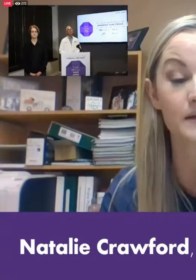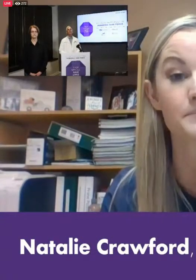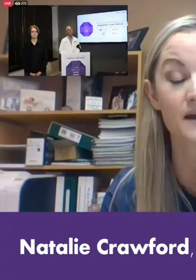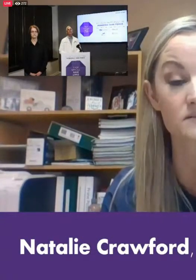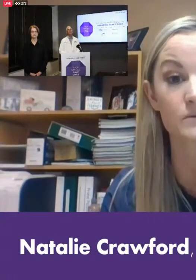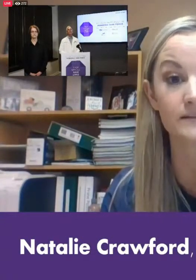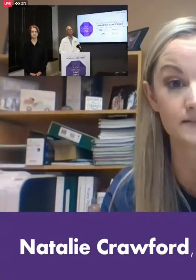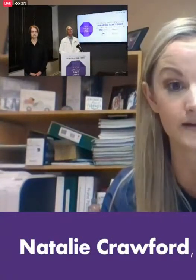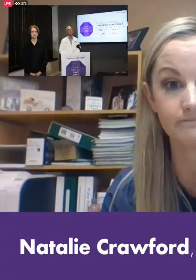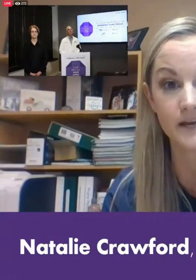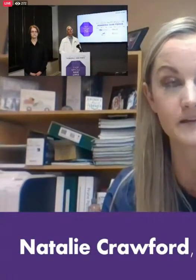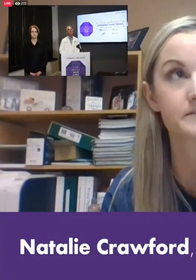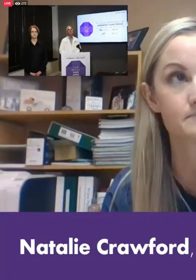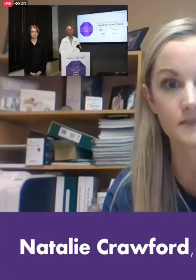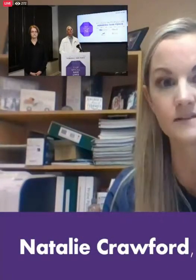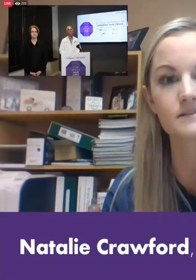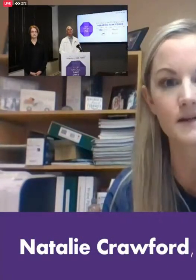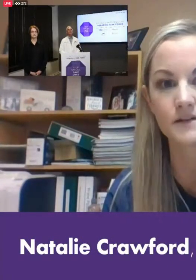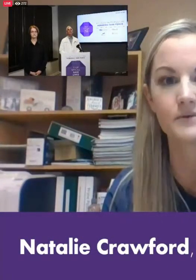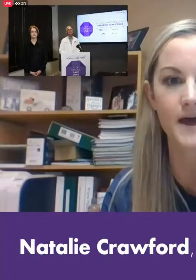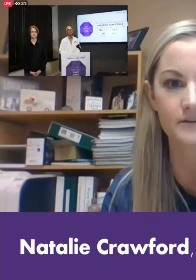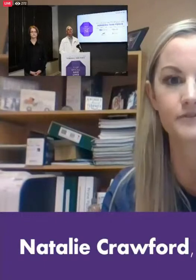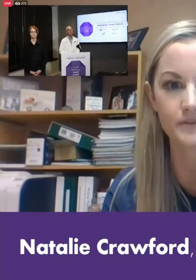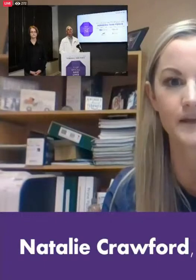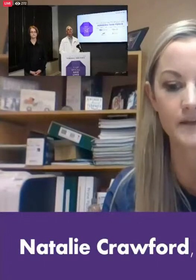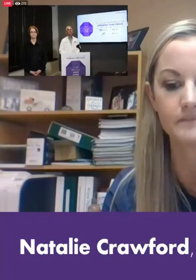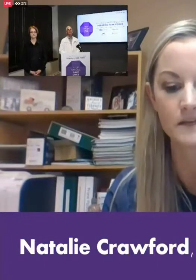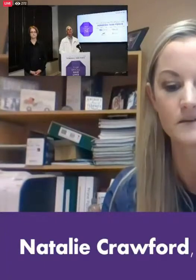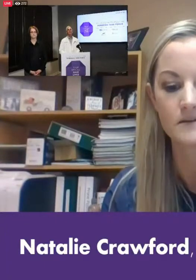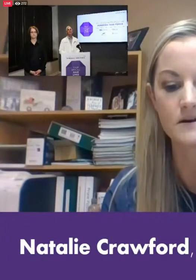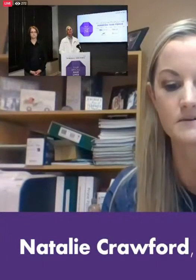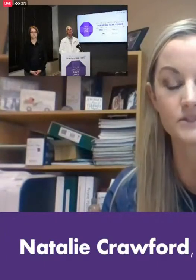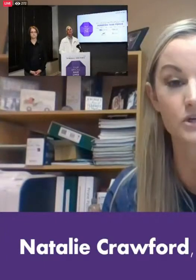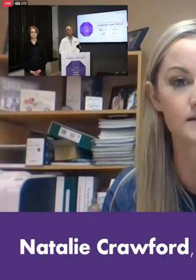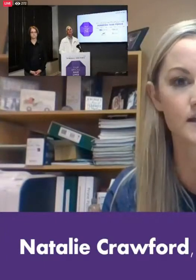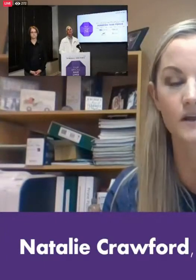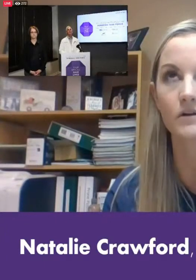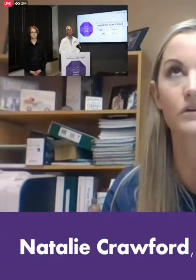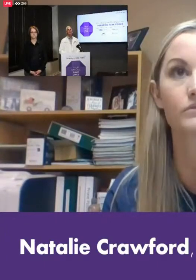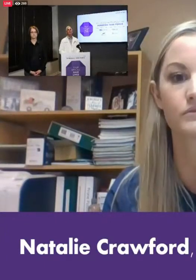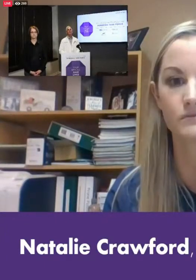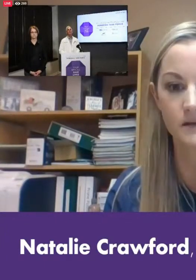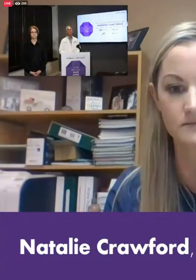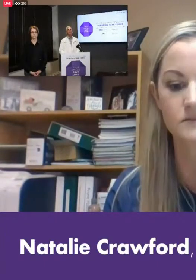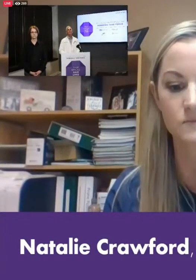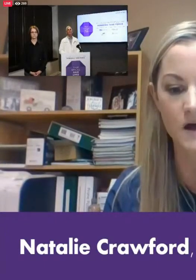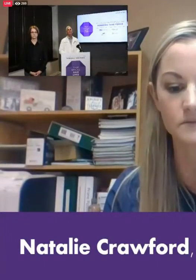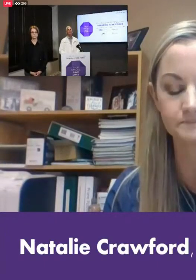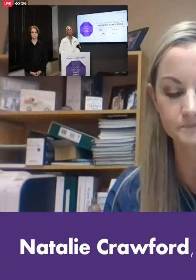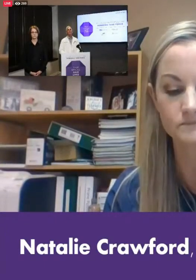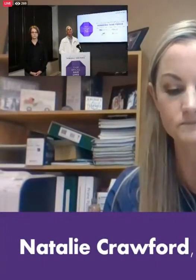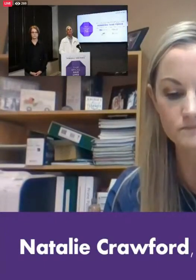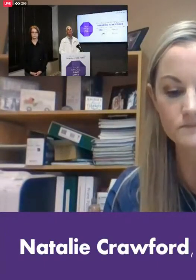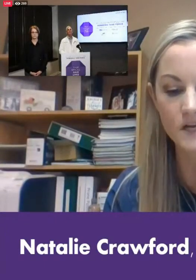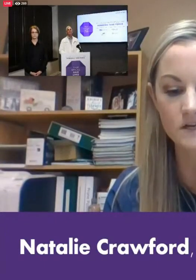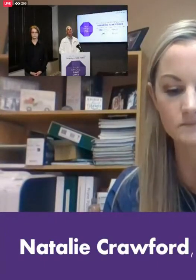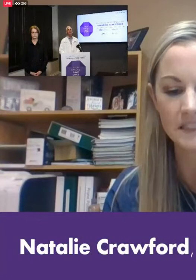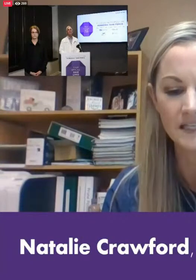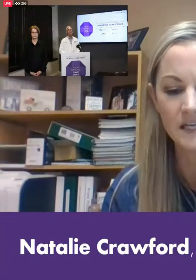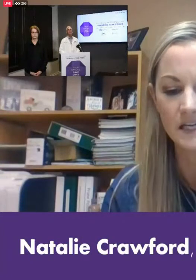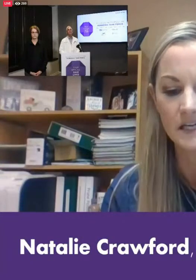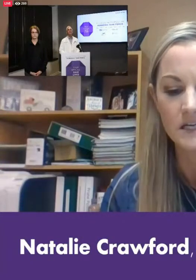I'm helping him pass away today. That is my new hat for the day. And trying to get her through this as well.